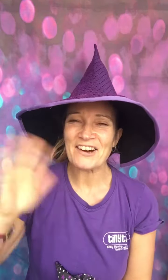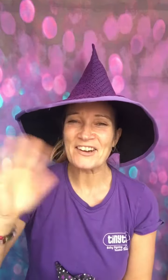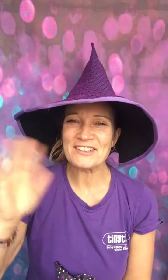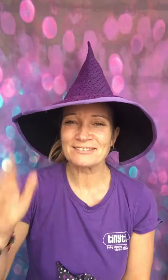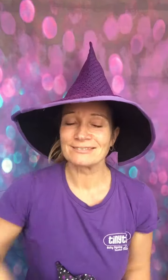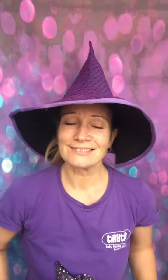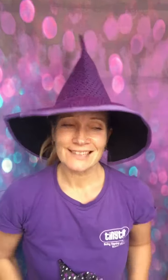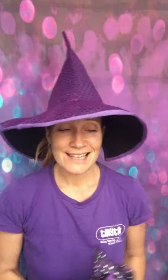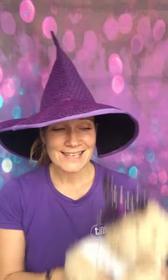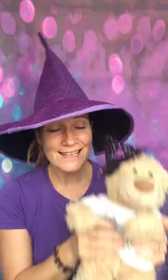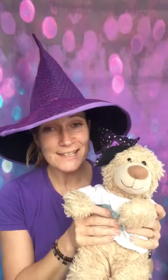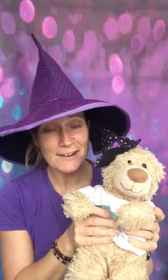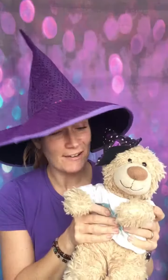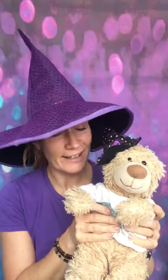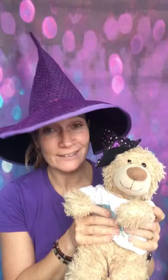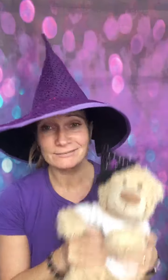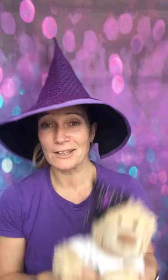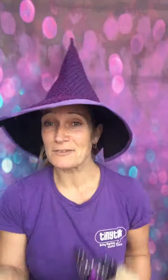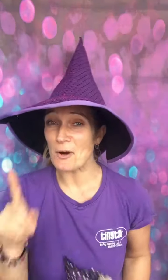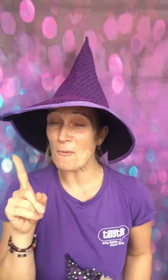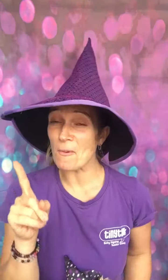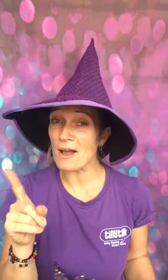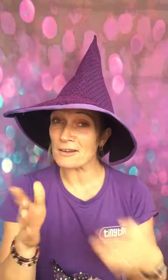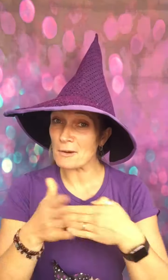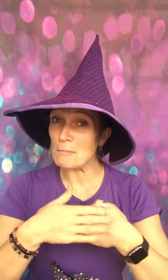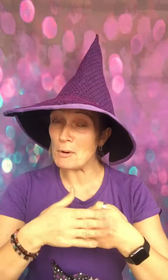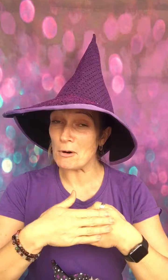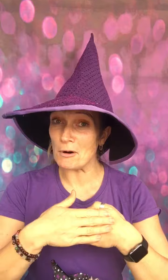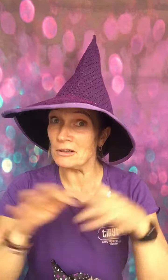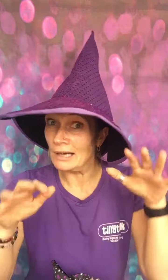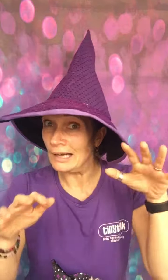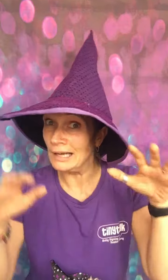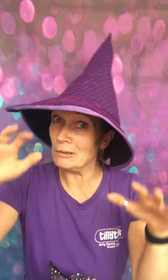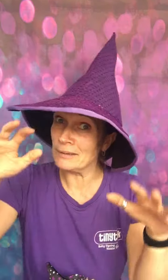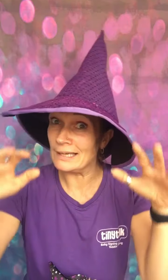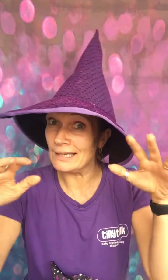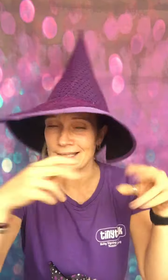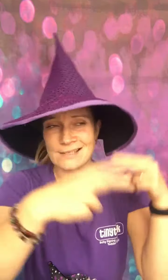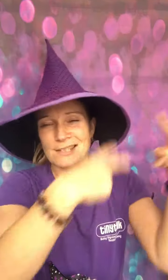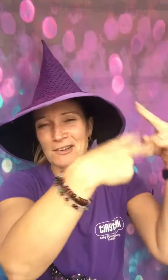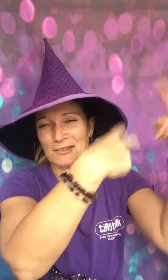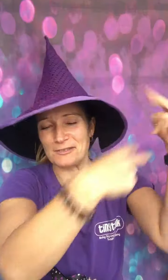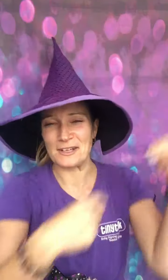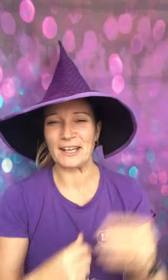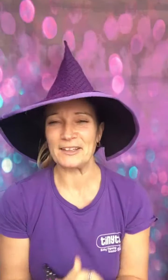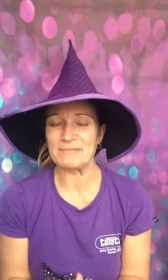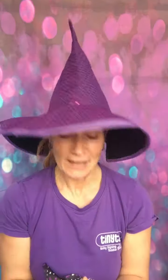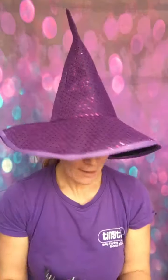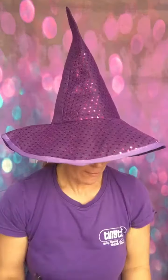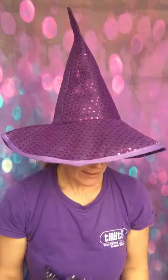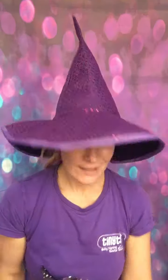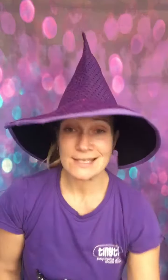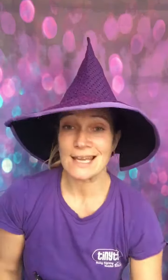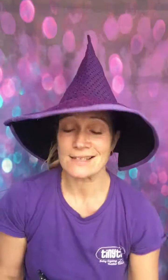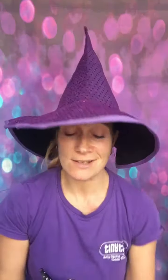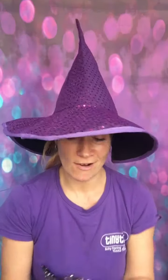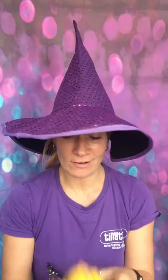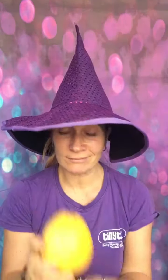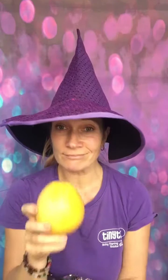Hello. Ted and I have got one more Halloween song for you. We're going to sing a song